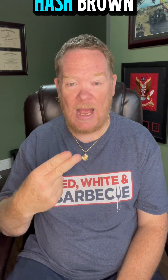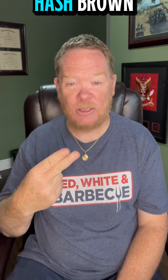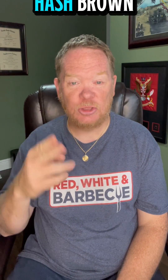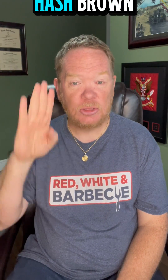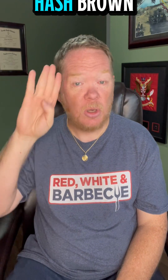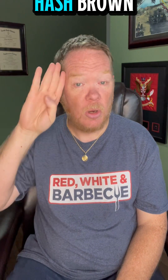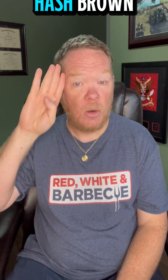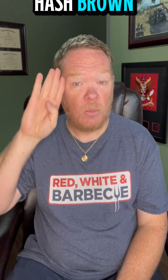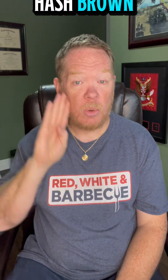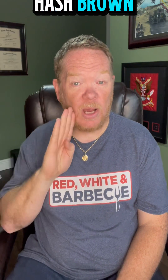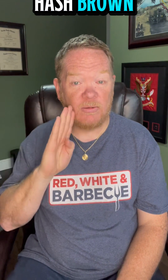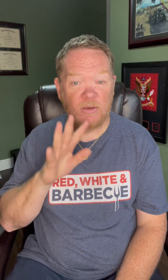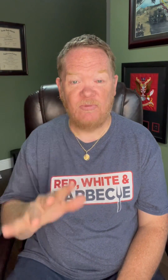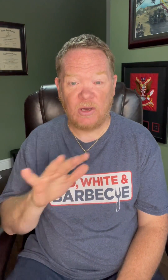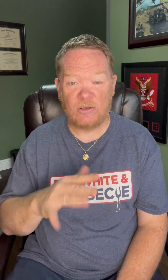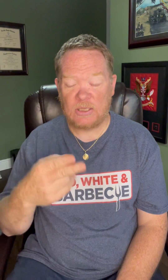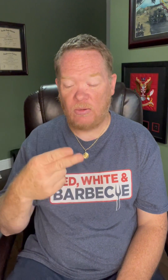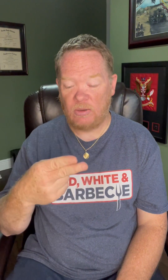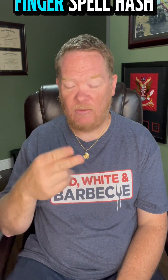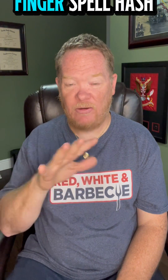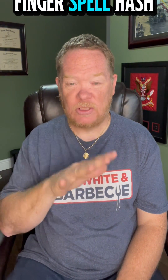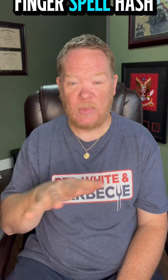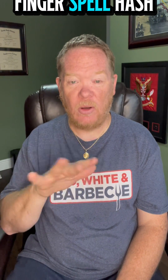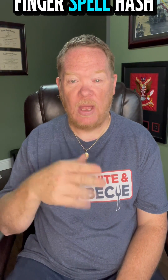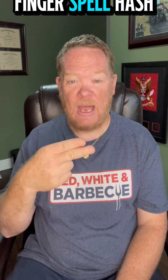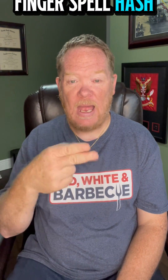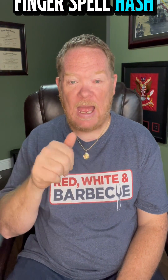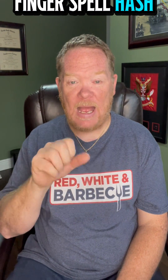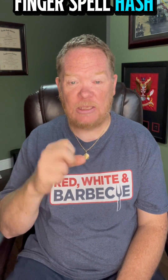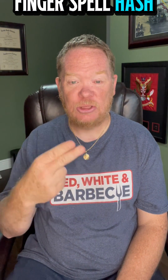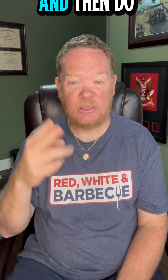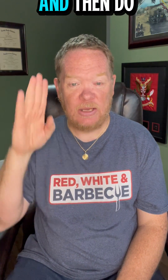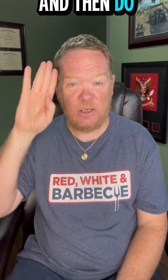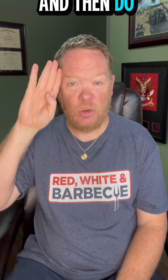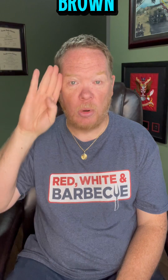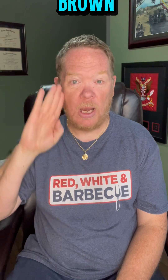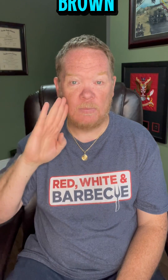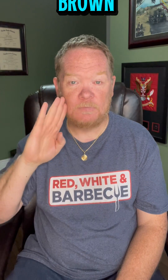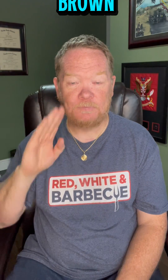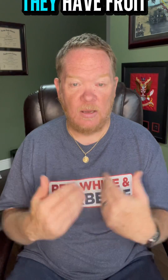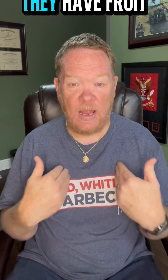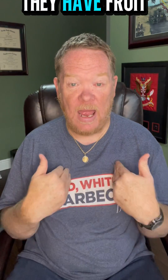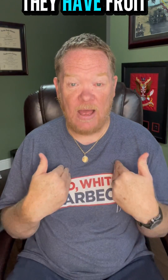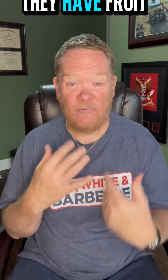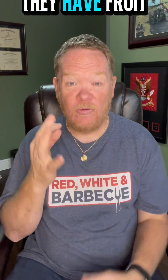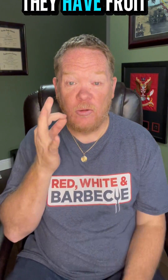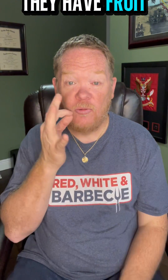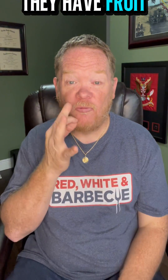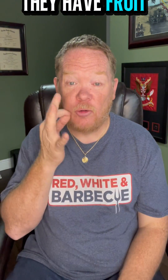hash brown. Fingerspell hash and then do brown. They have